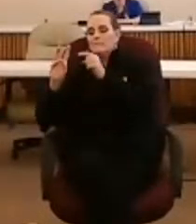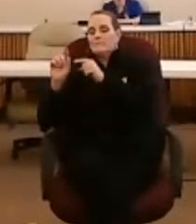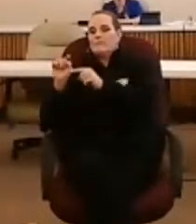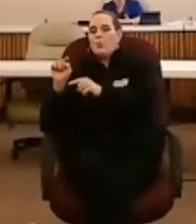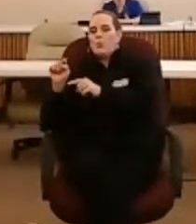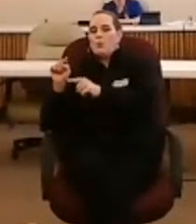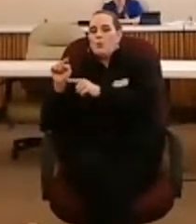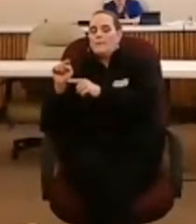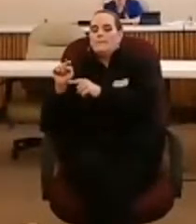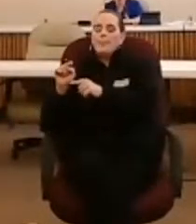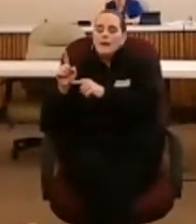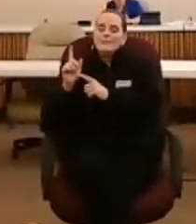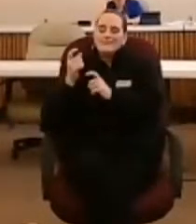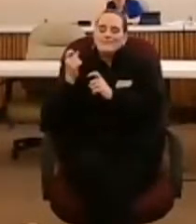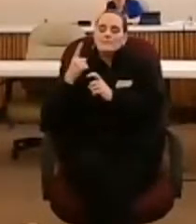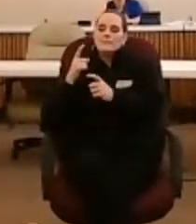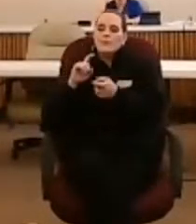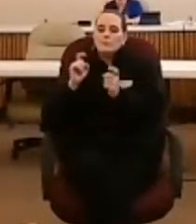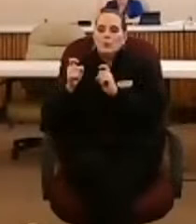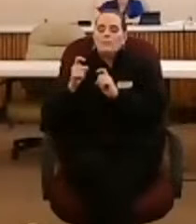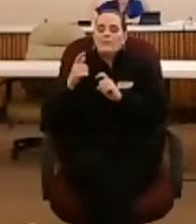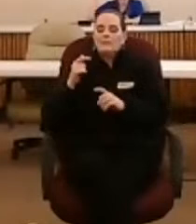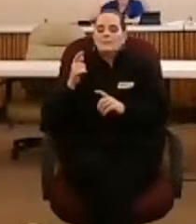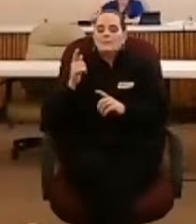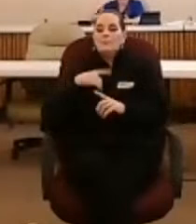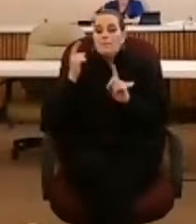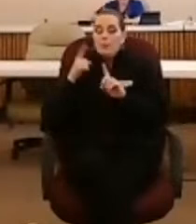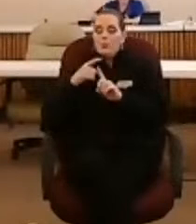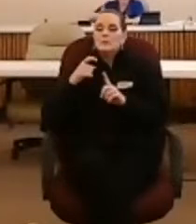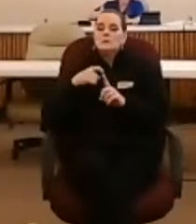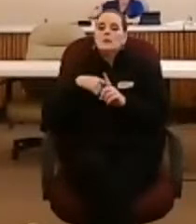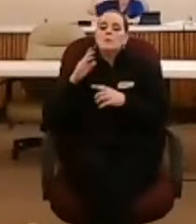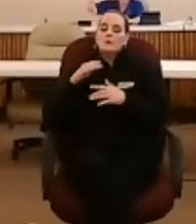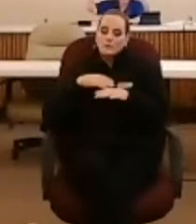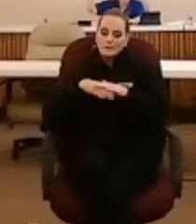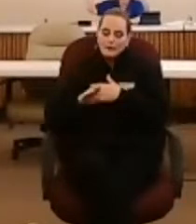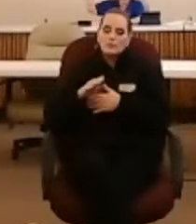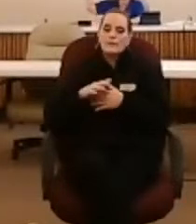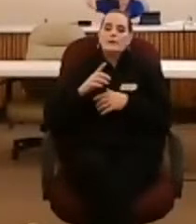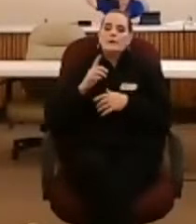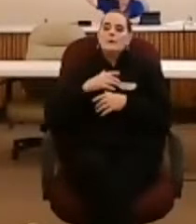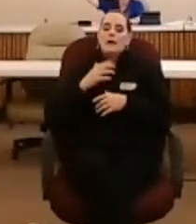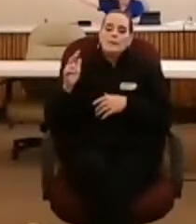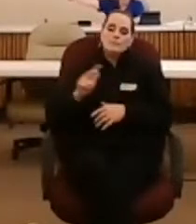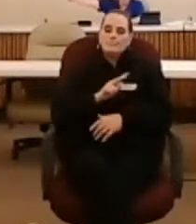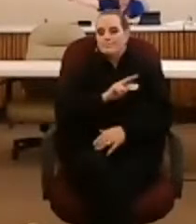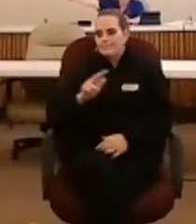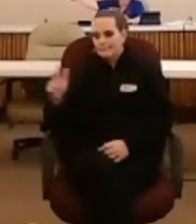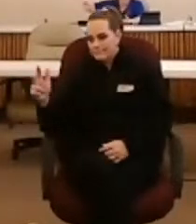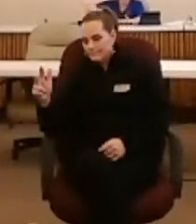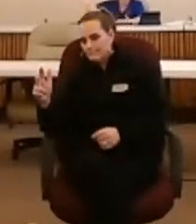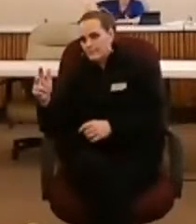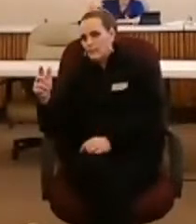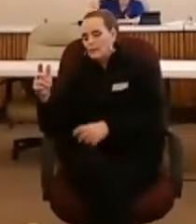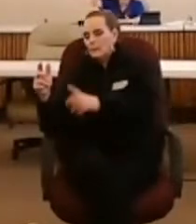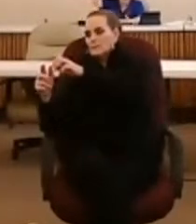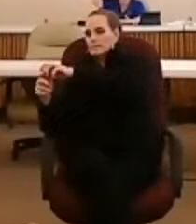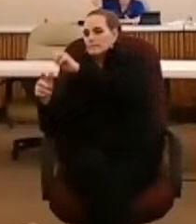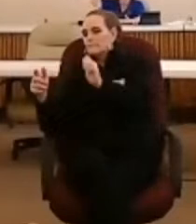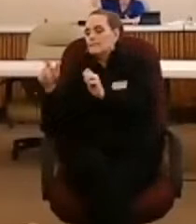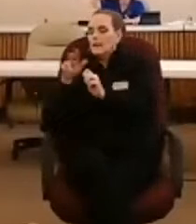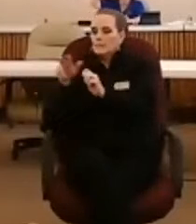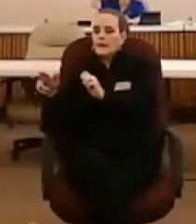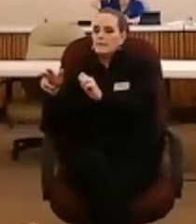where the nearest driveway is. But the idea is, as I'm driving into the circle, I would pull up to the right, get to my mailbox, and then go